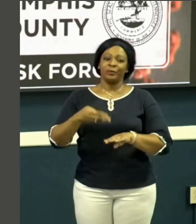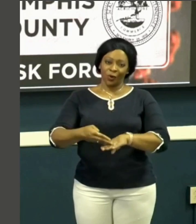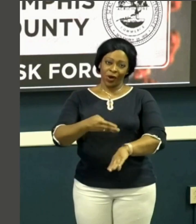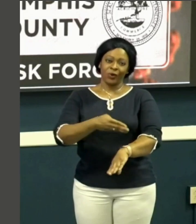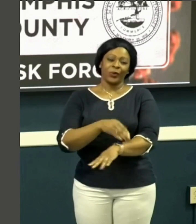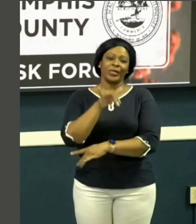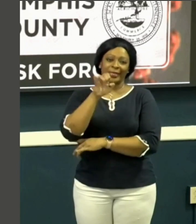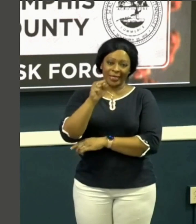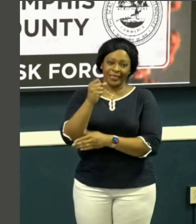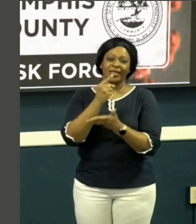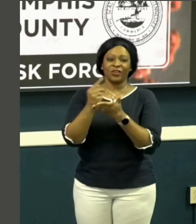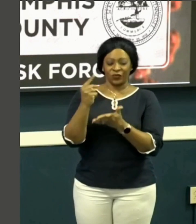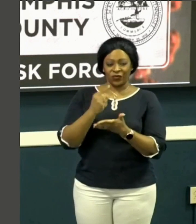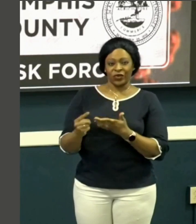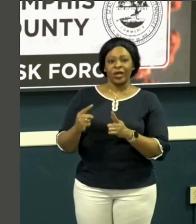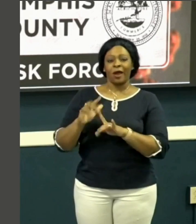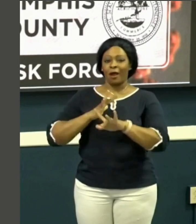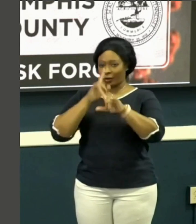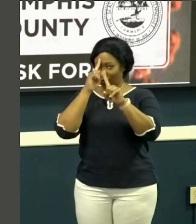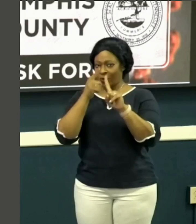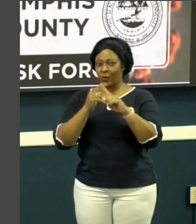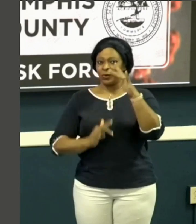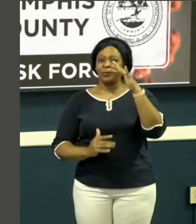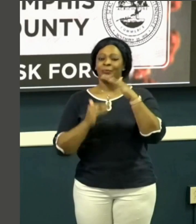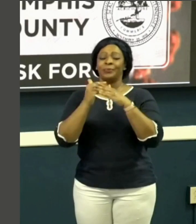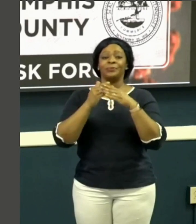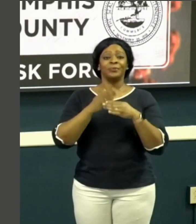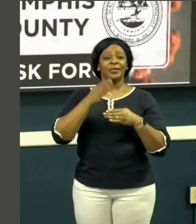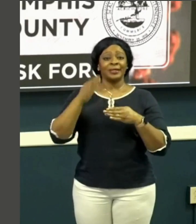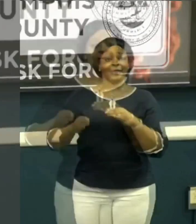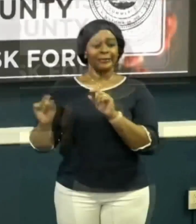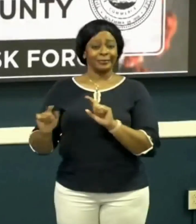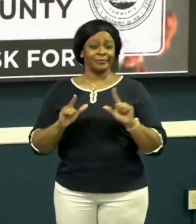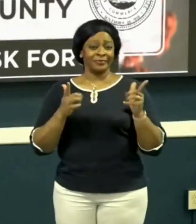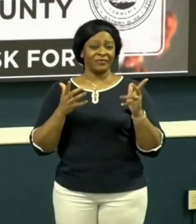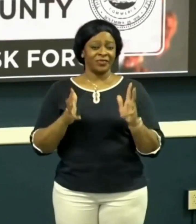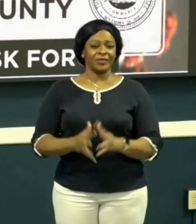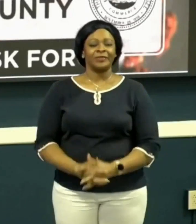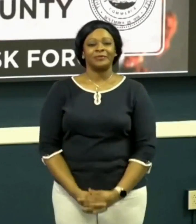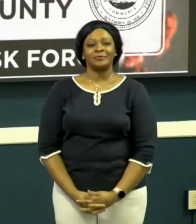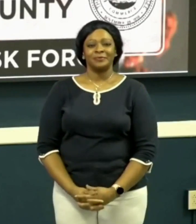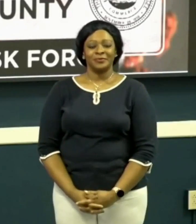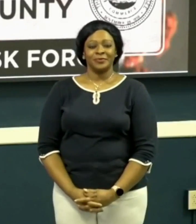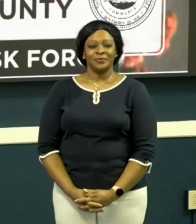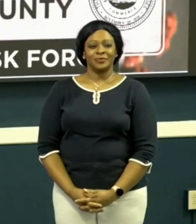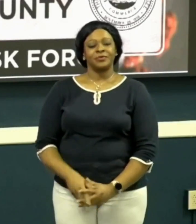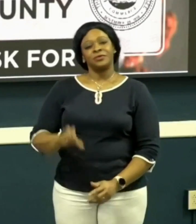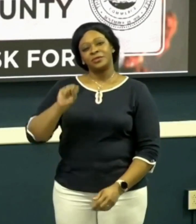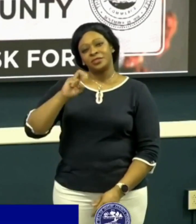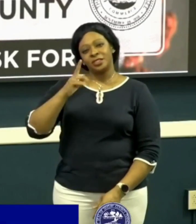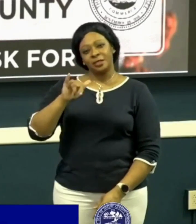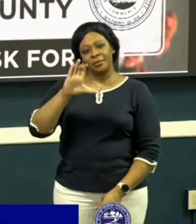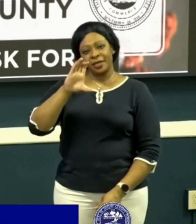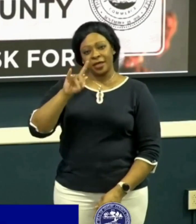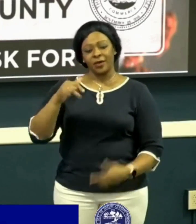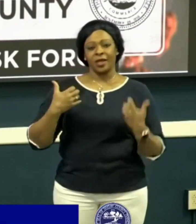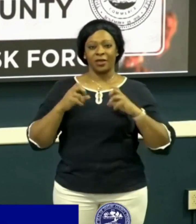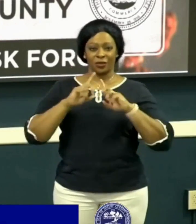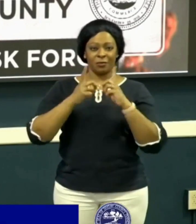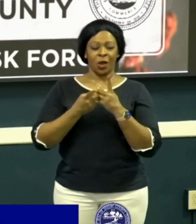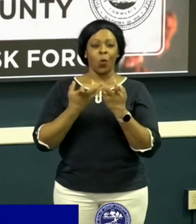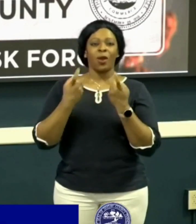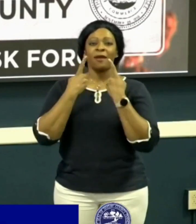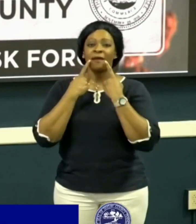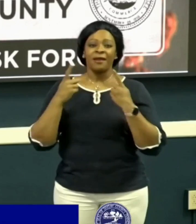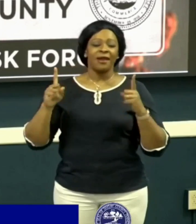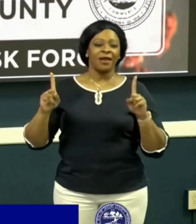progress each week to reach this goal, and that is the end of these slides. The Shelby County Health Department is pleased to